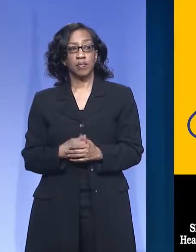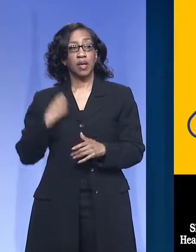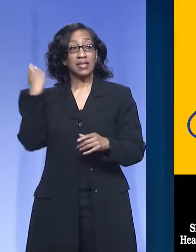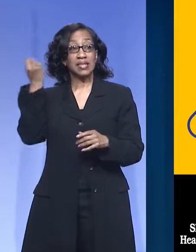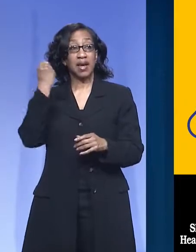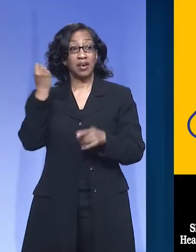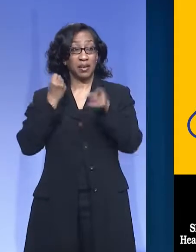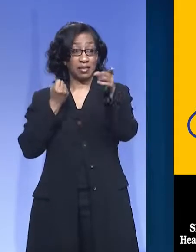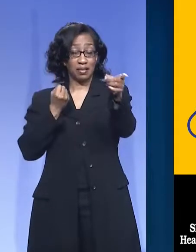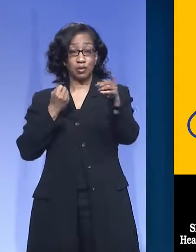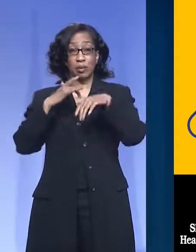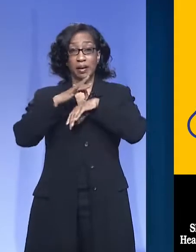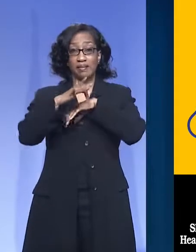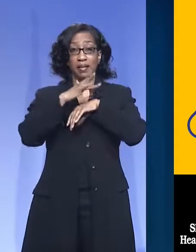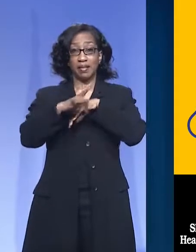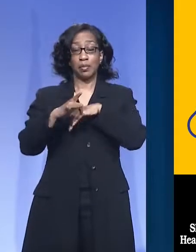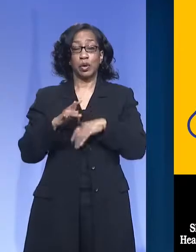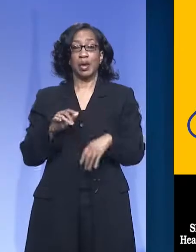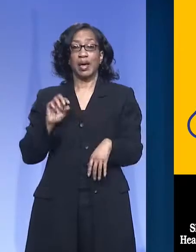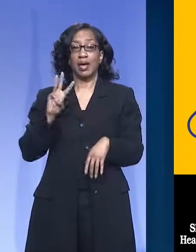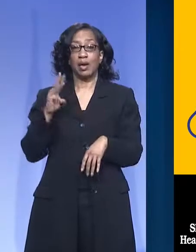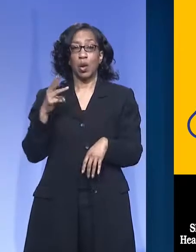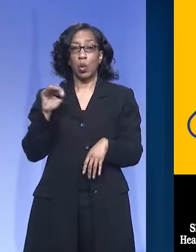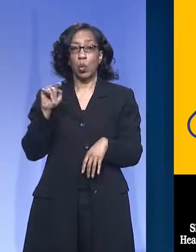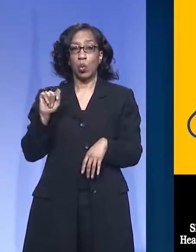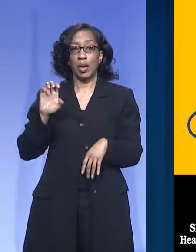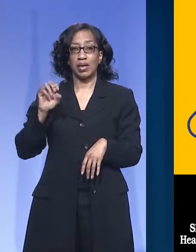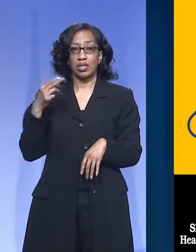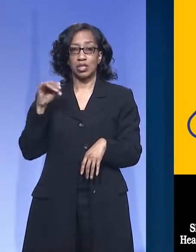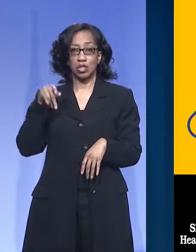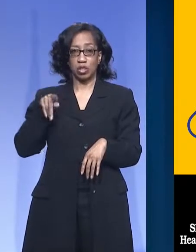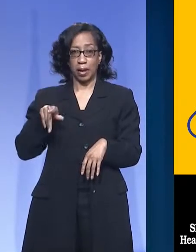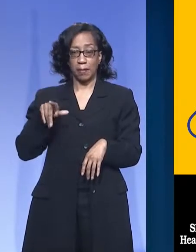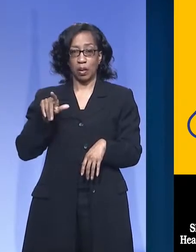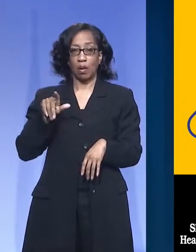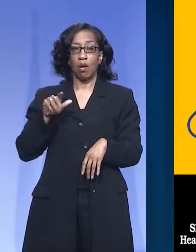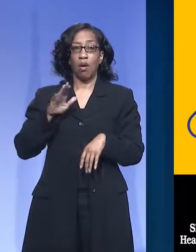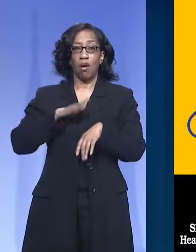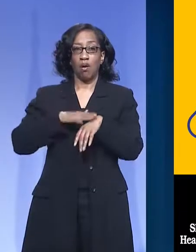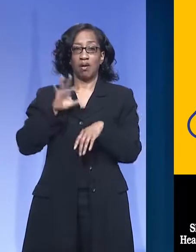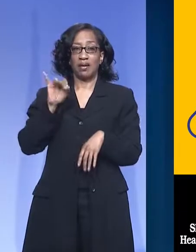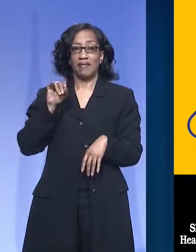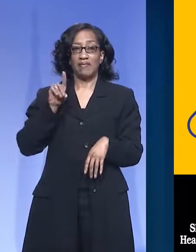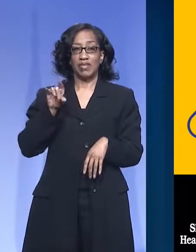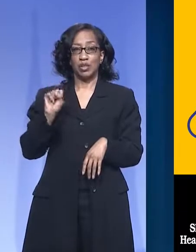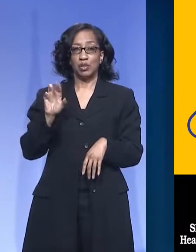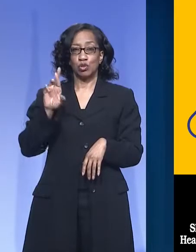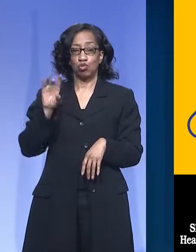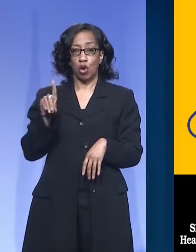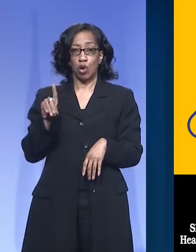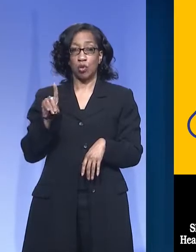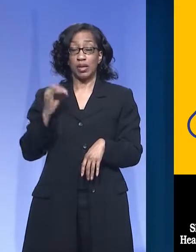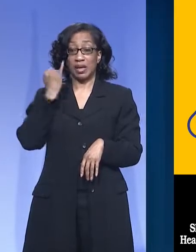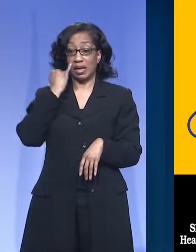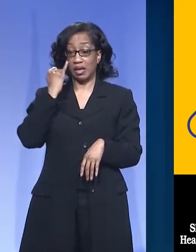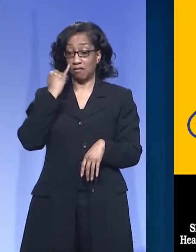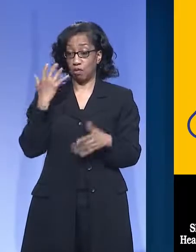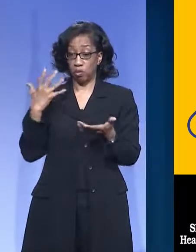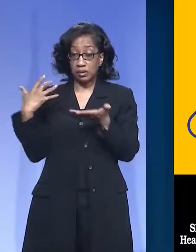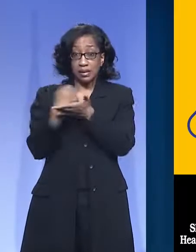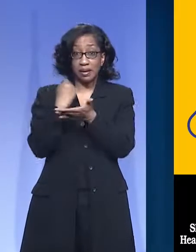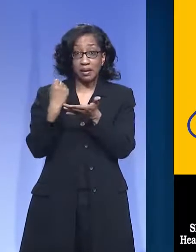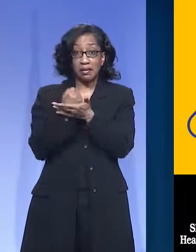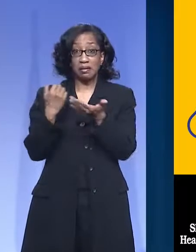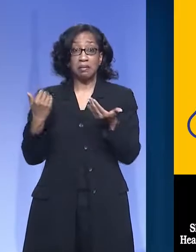at Whitechapel AME Church on Fields Road in Memphis. So if you are in that area or you want to take advantage of